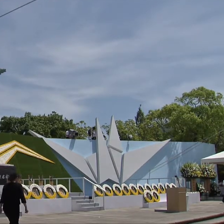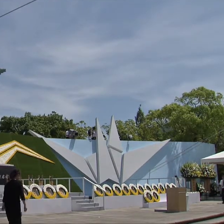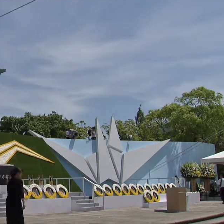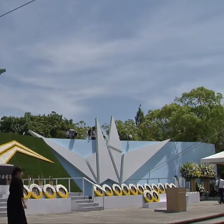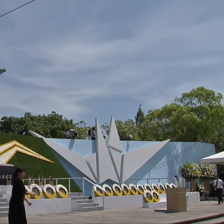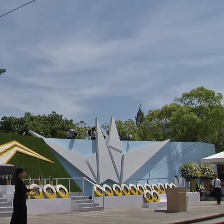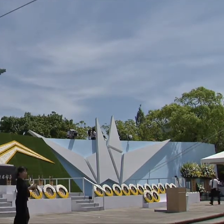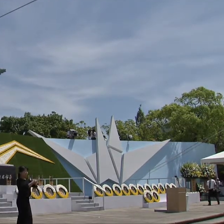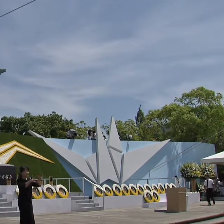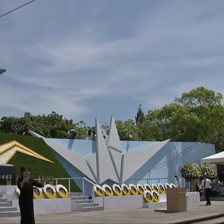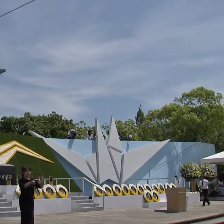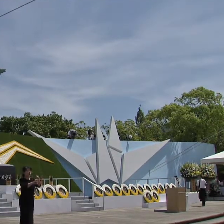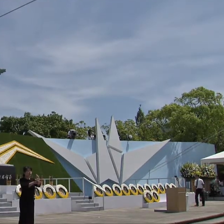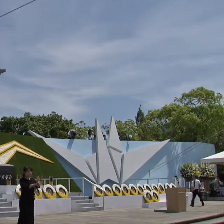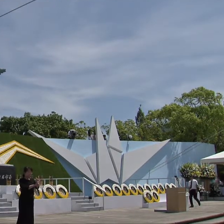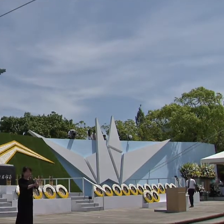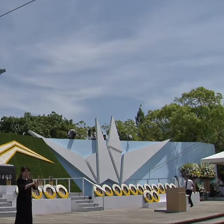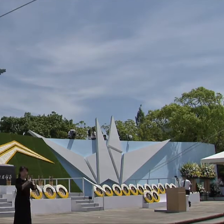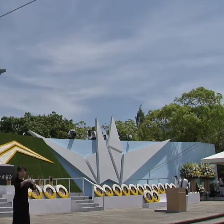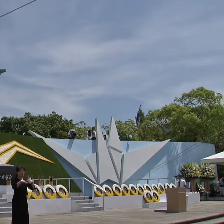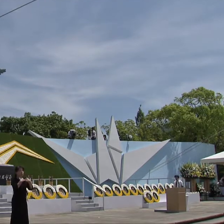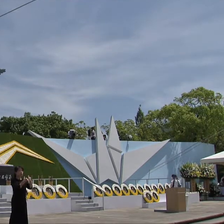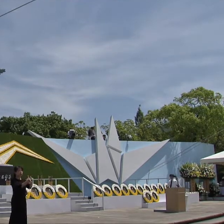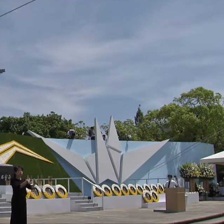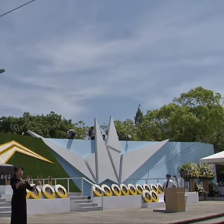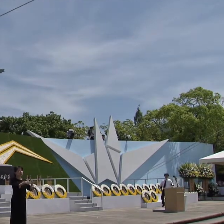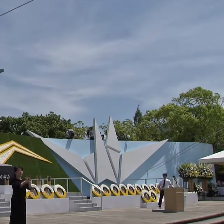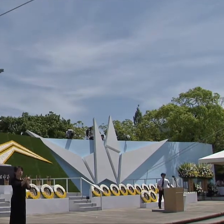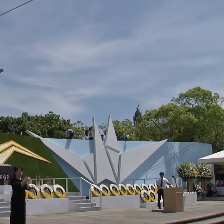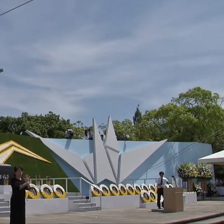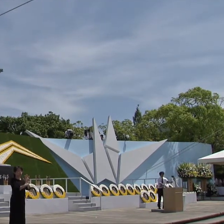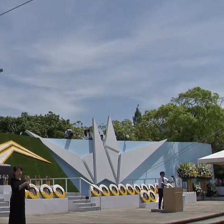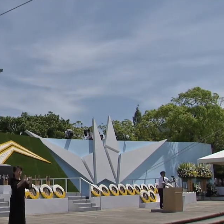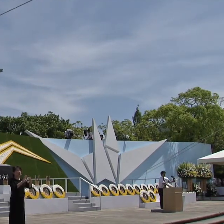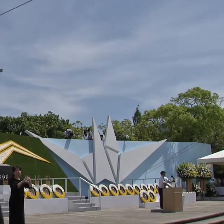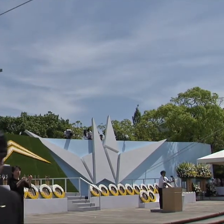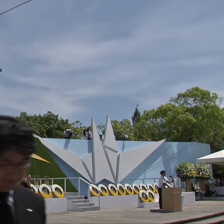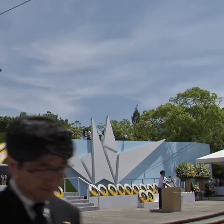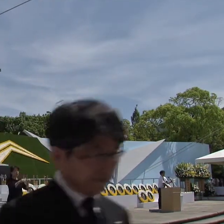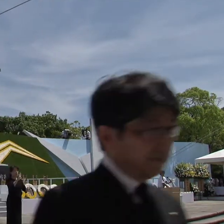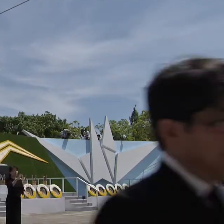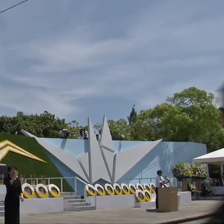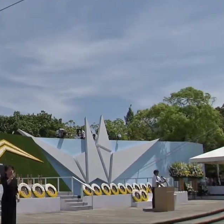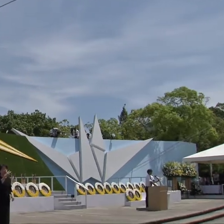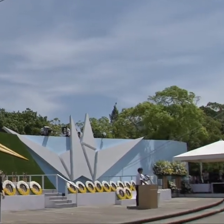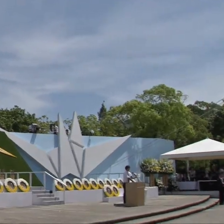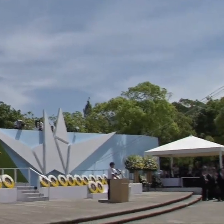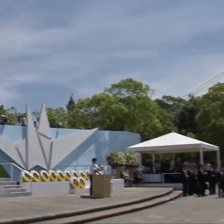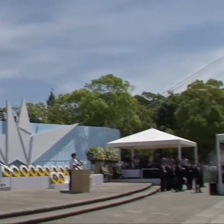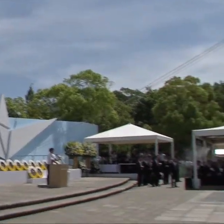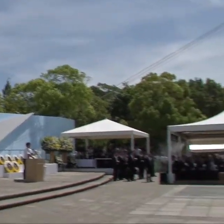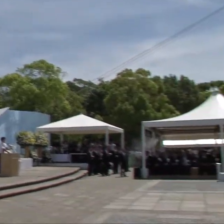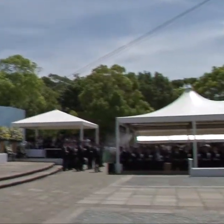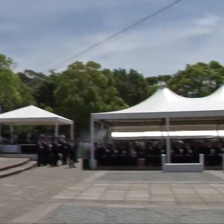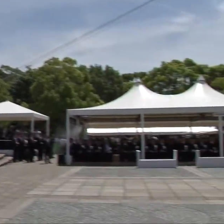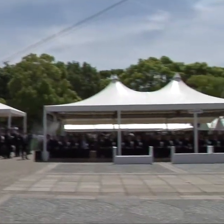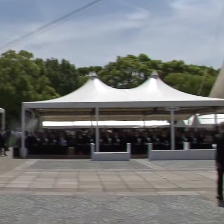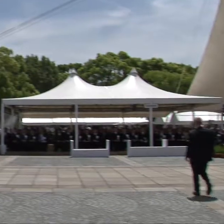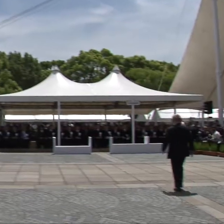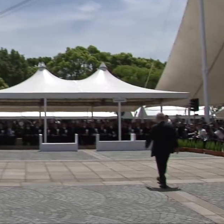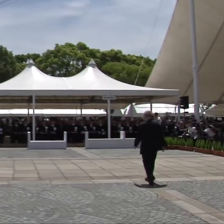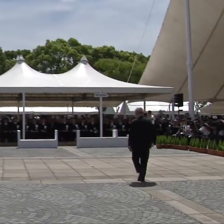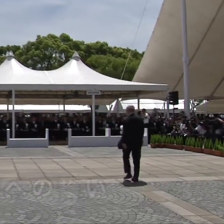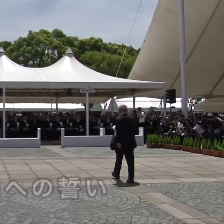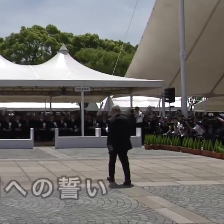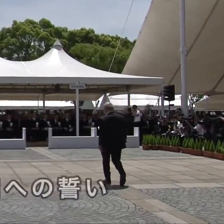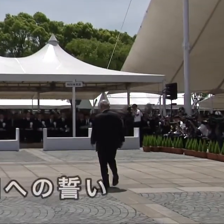Pledge for Peace, Mr. Terumi Tanaka, Atomic Bomb Survivor Representative, will deliver the Pledge for Peace.